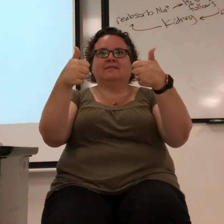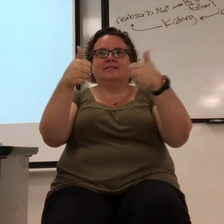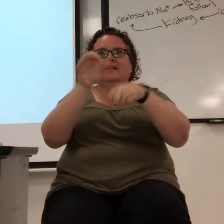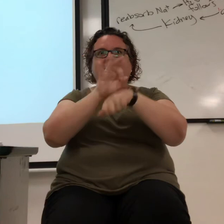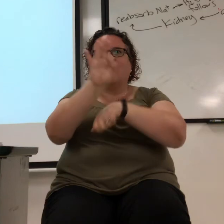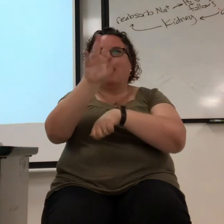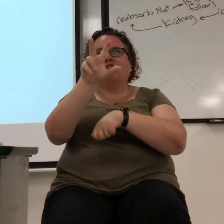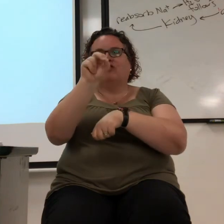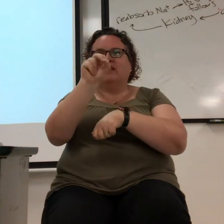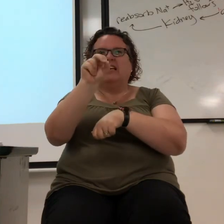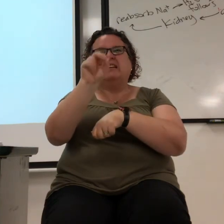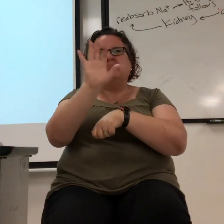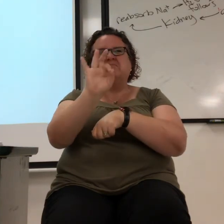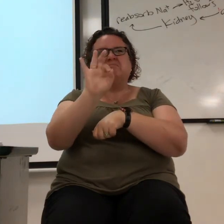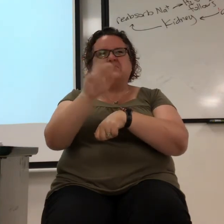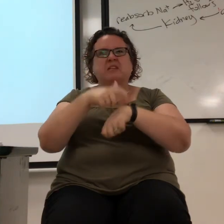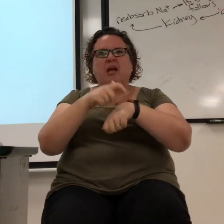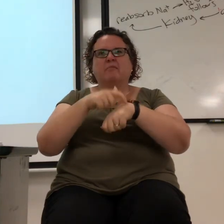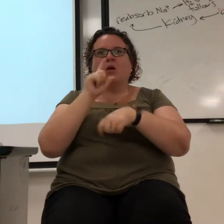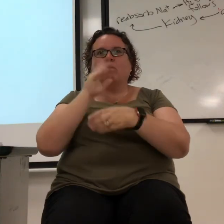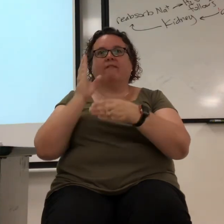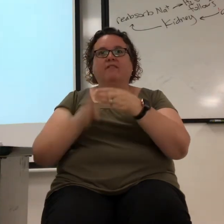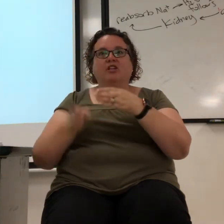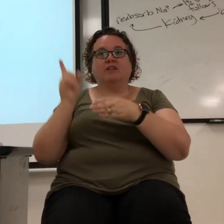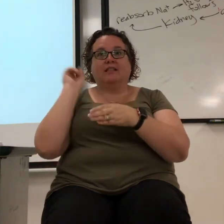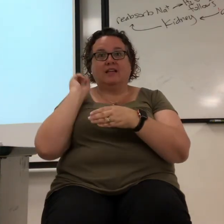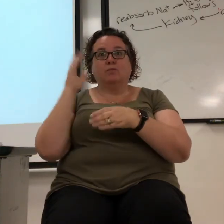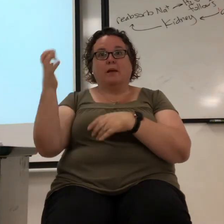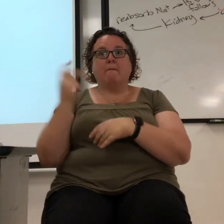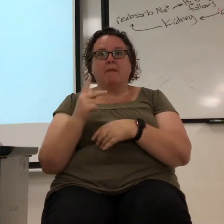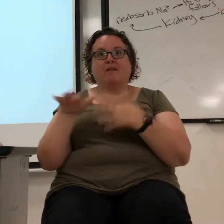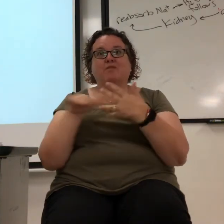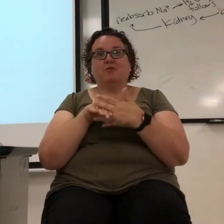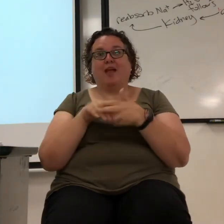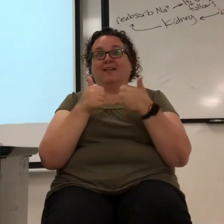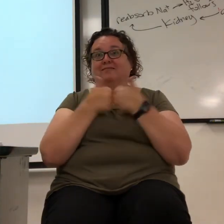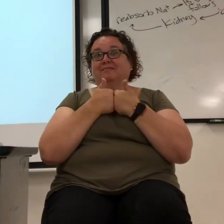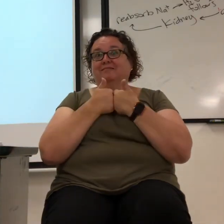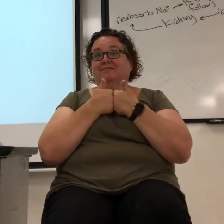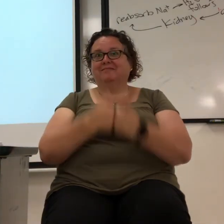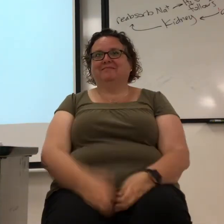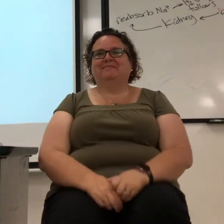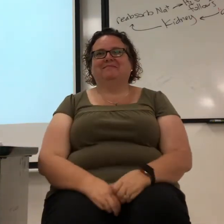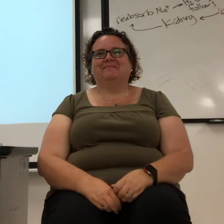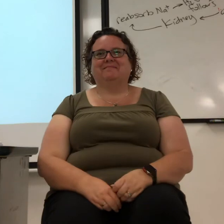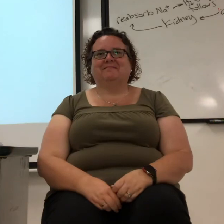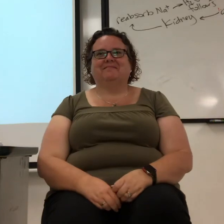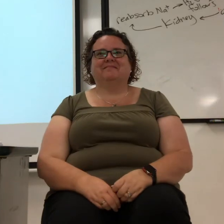9:30, it's about that time. I'll finish this up and come back to break.